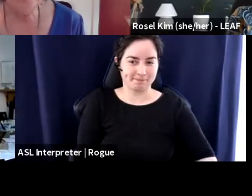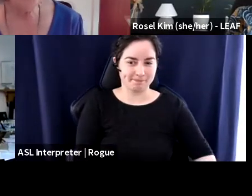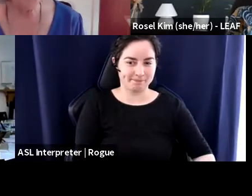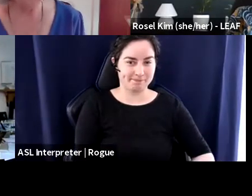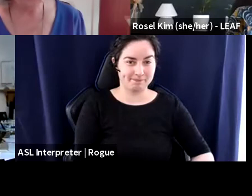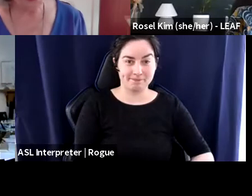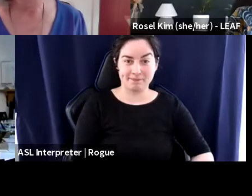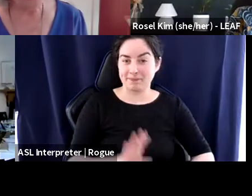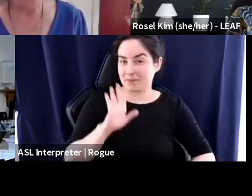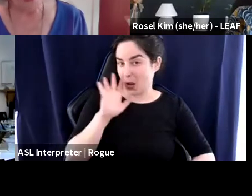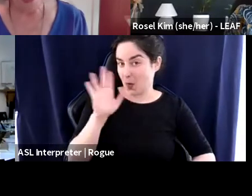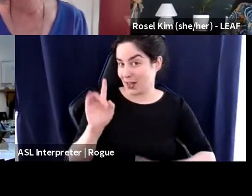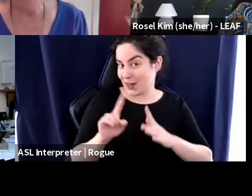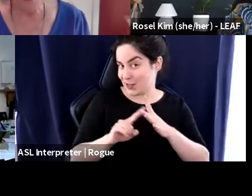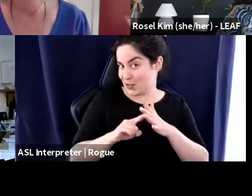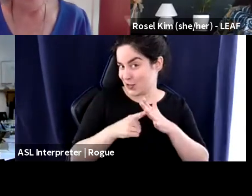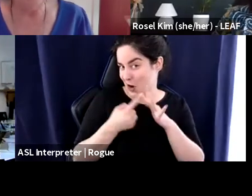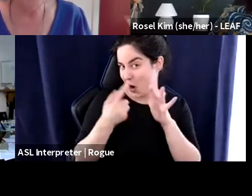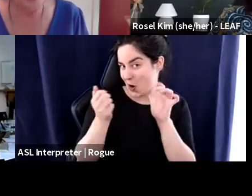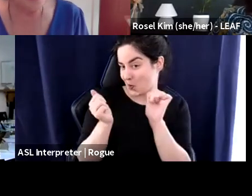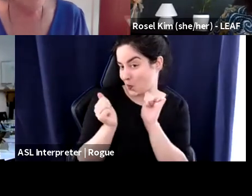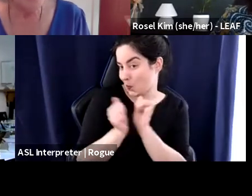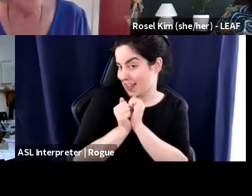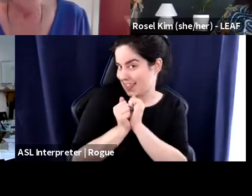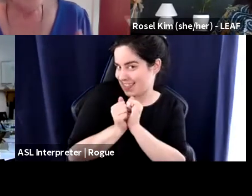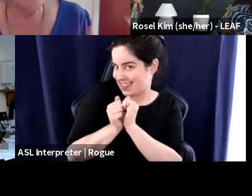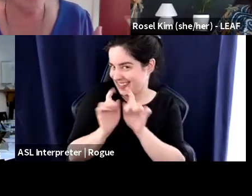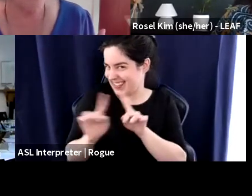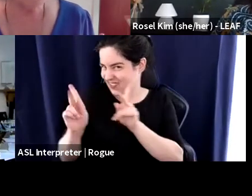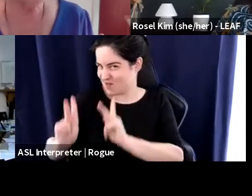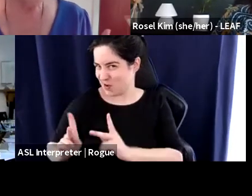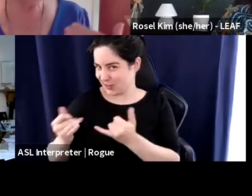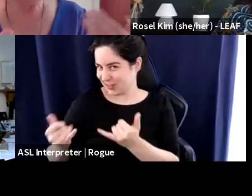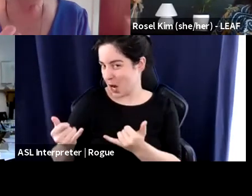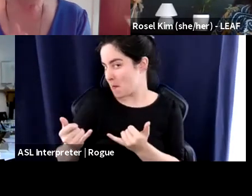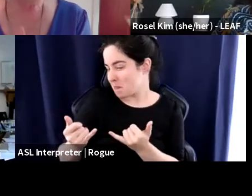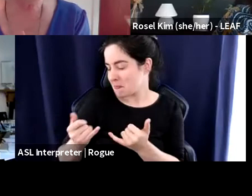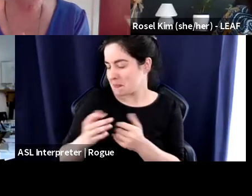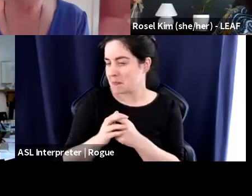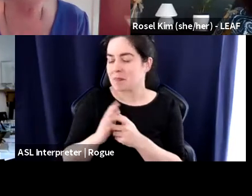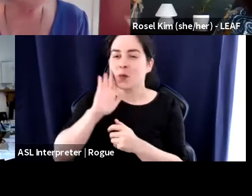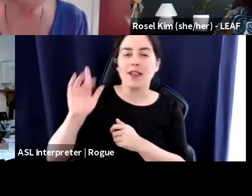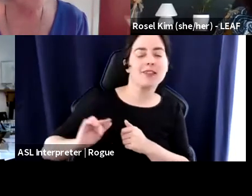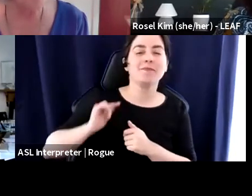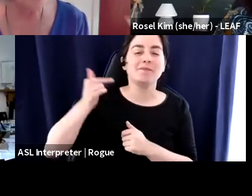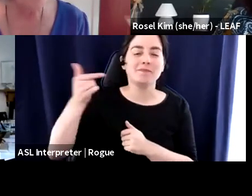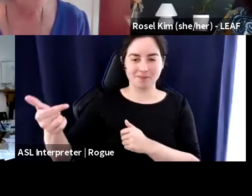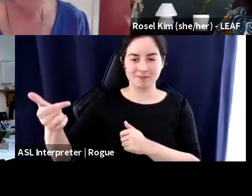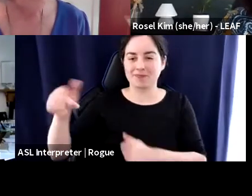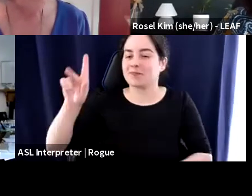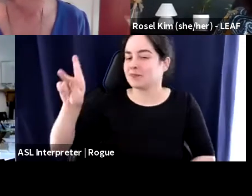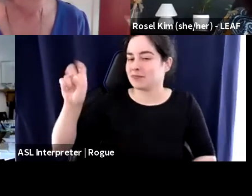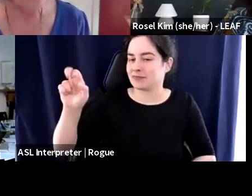I'm going to switch it up this time, if that's okay. And I'm going to start with you, Carrie.